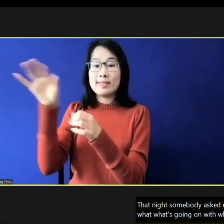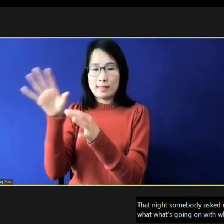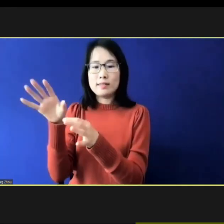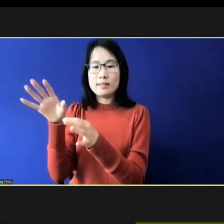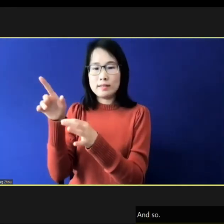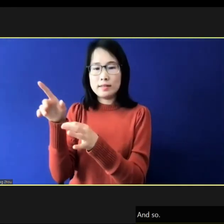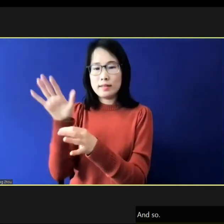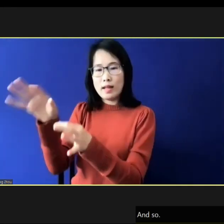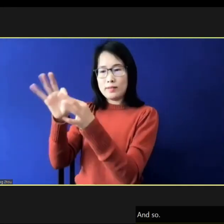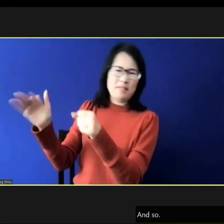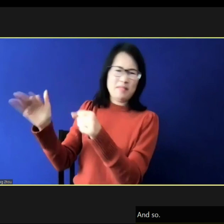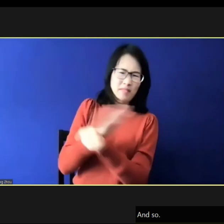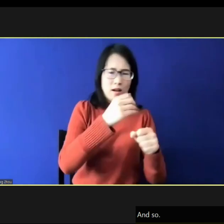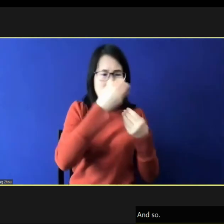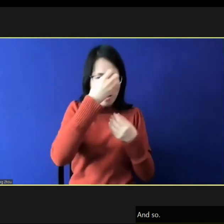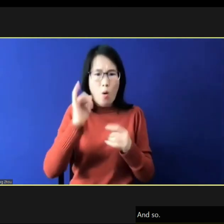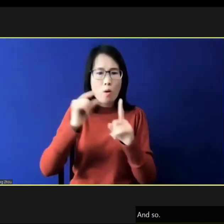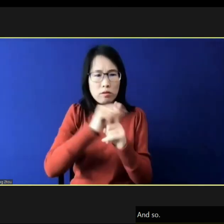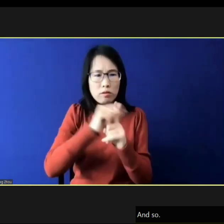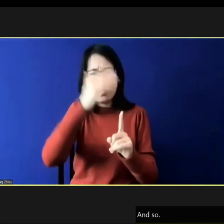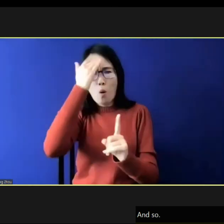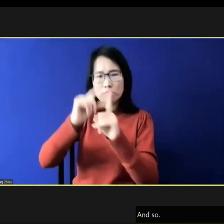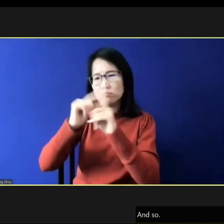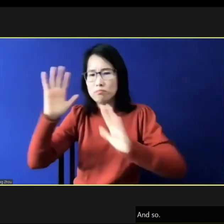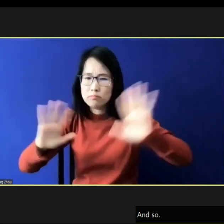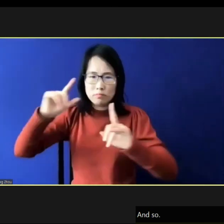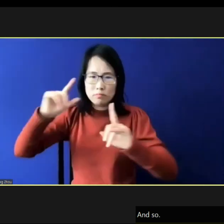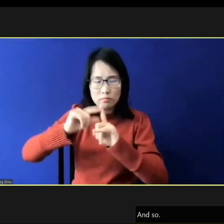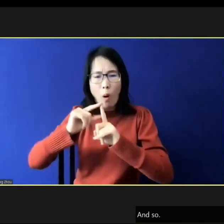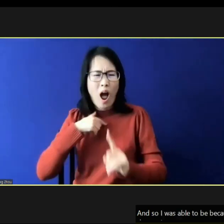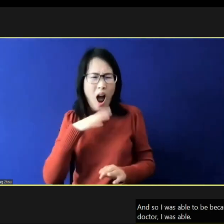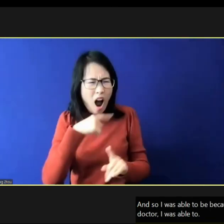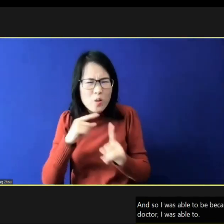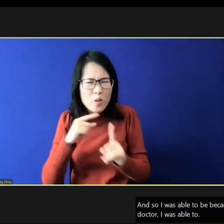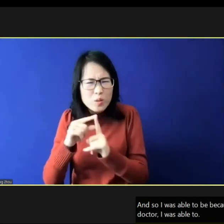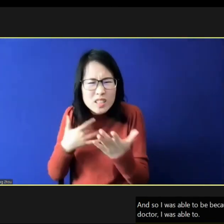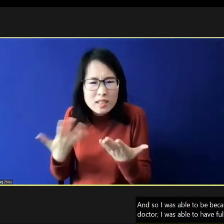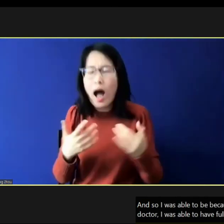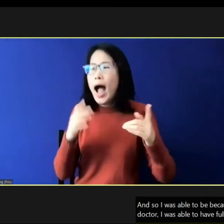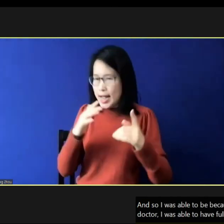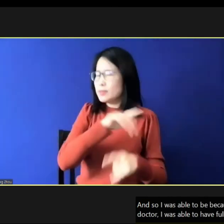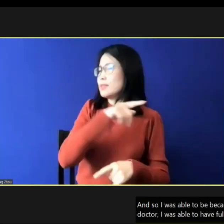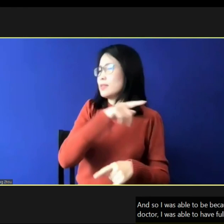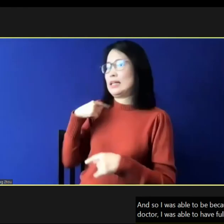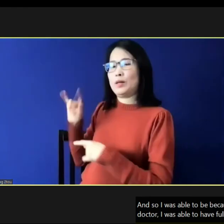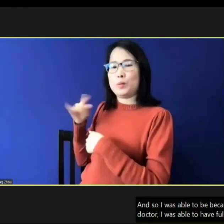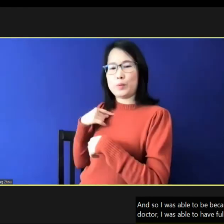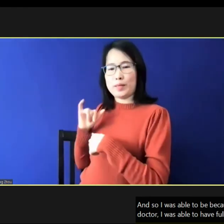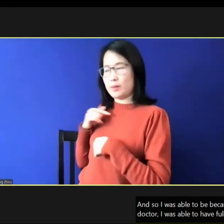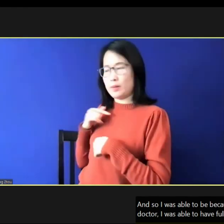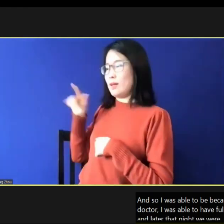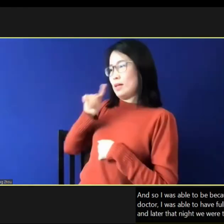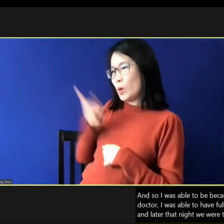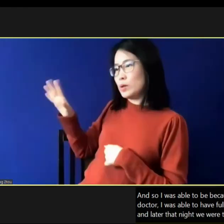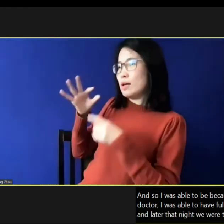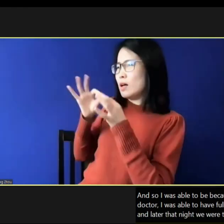so I was able to, because the interpreter and the doctor, I was able to have full access to communication. And later that night, we were talking about,